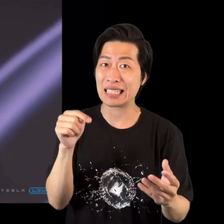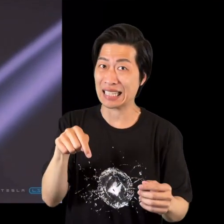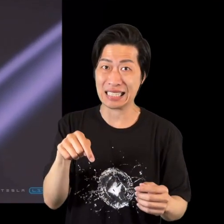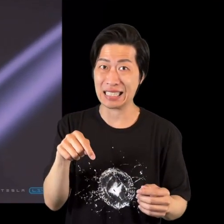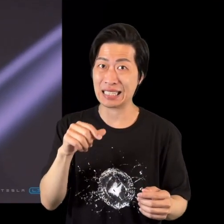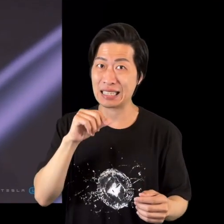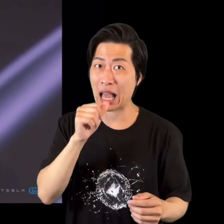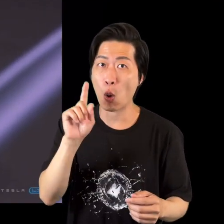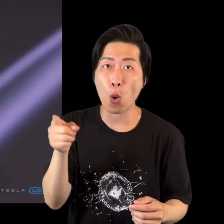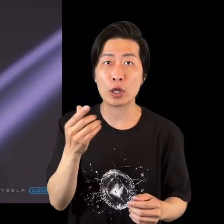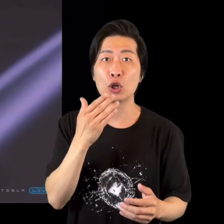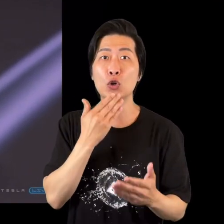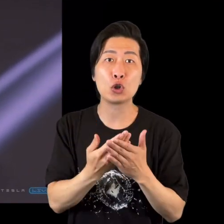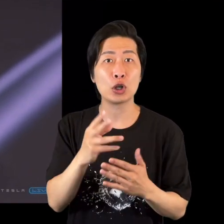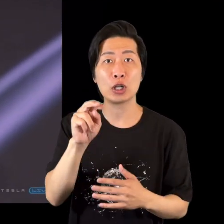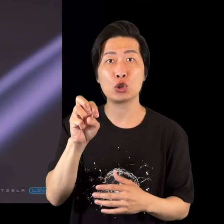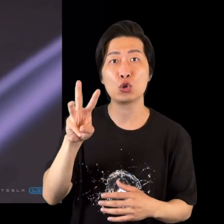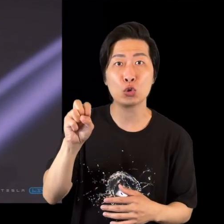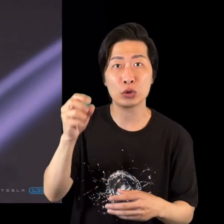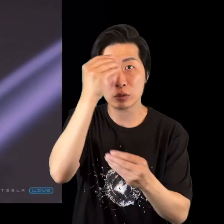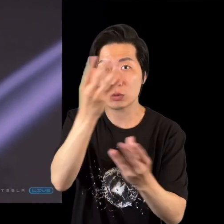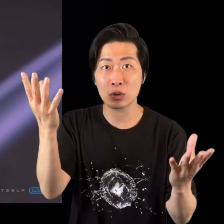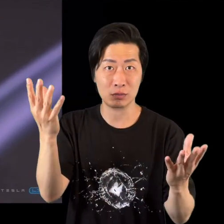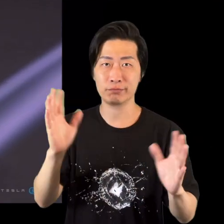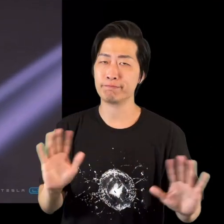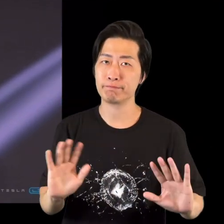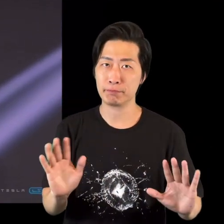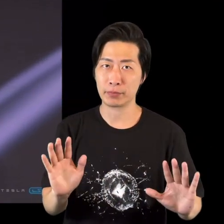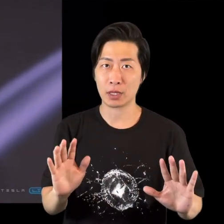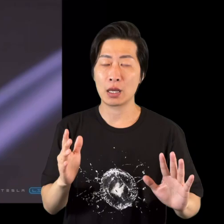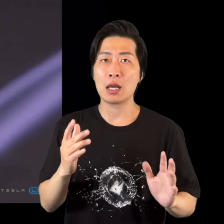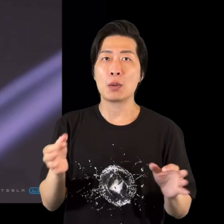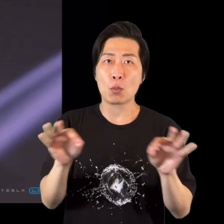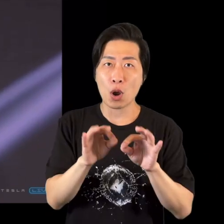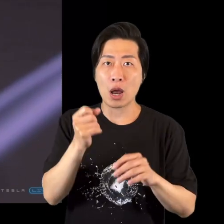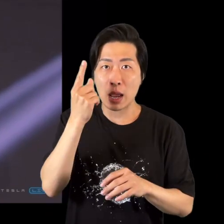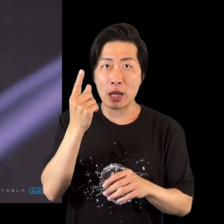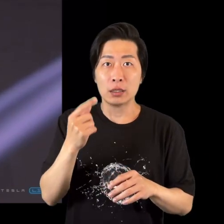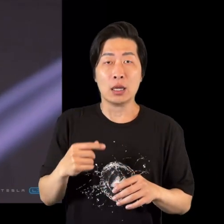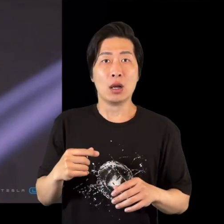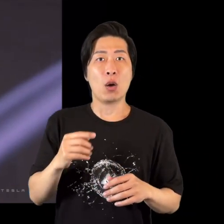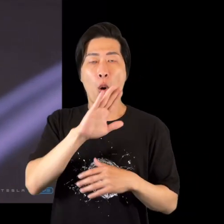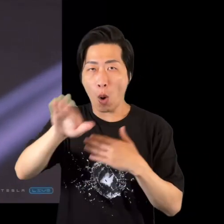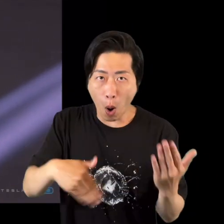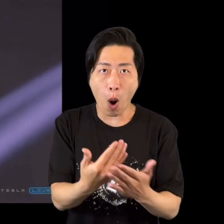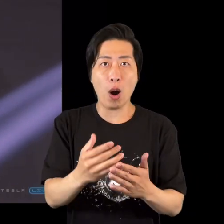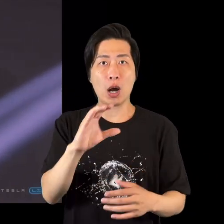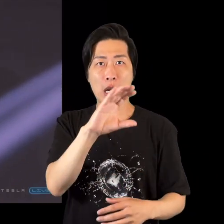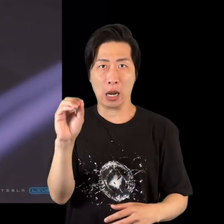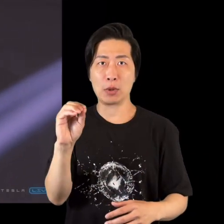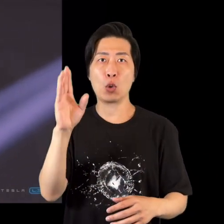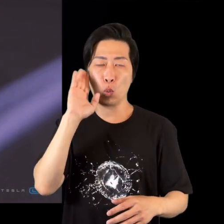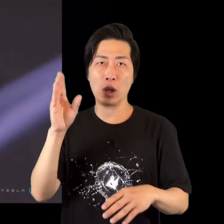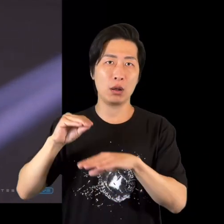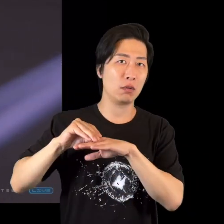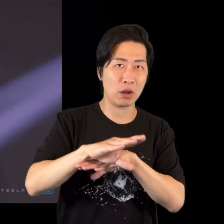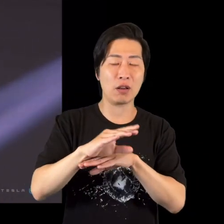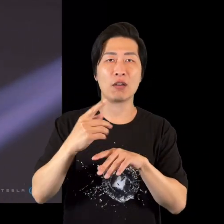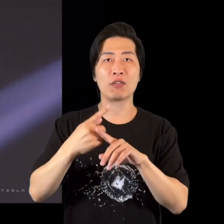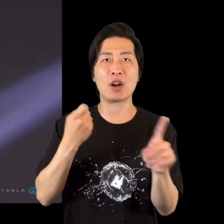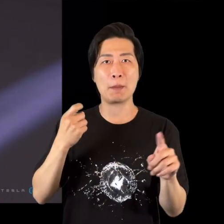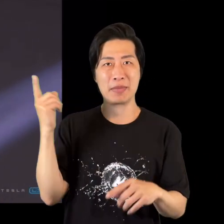parade. It's important to understand that no company is immune to the macroeconomic